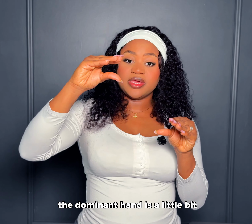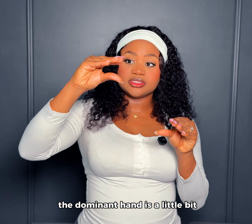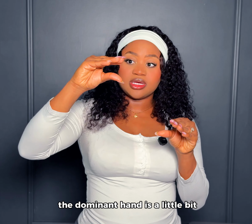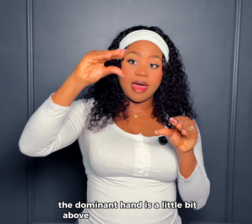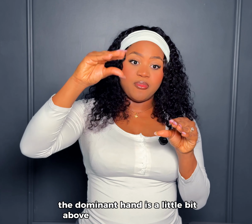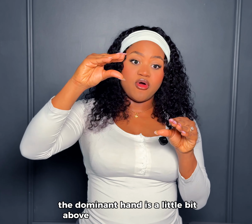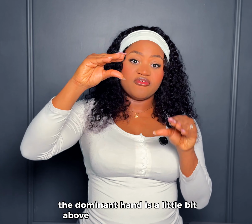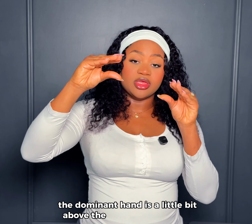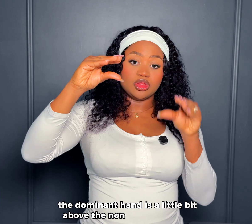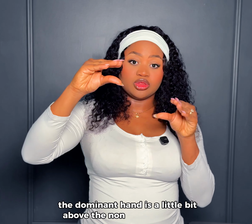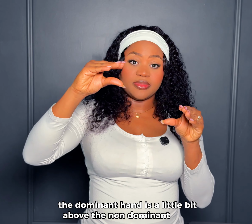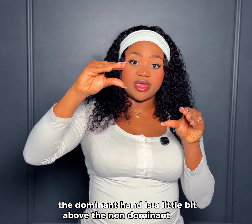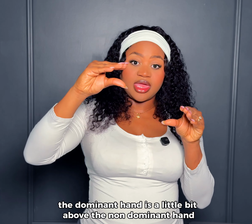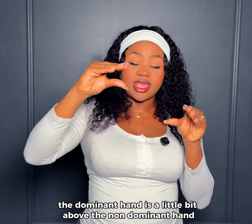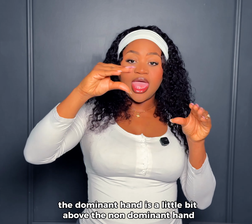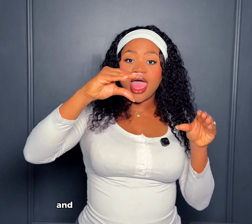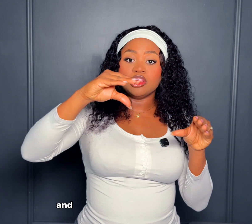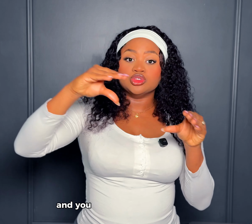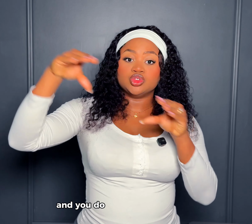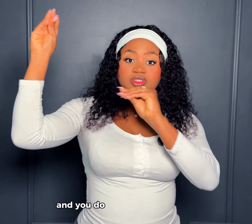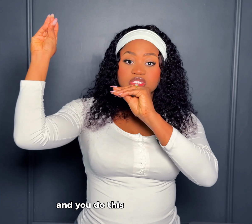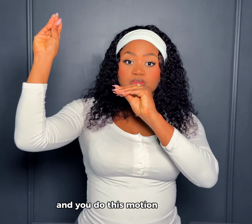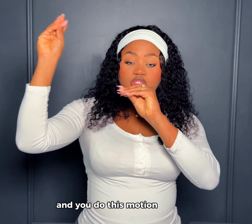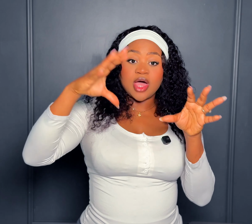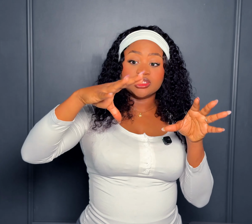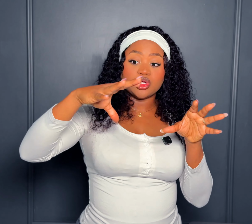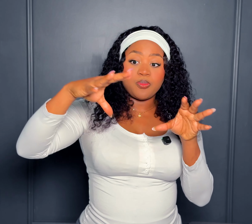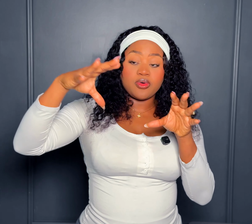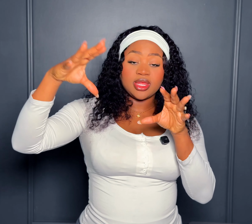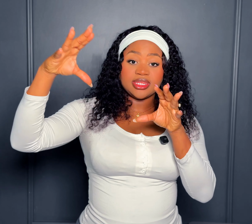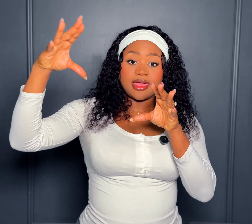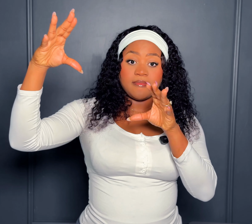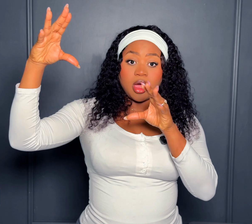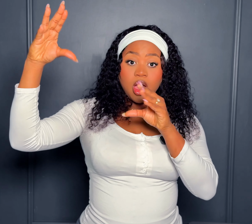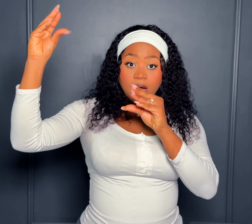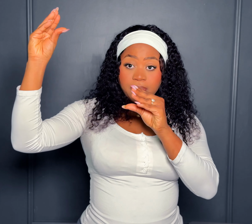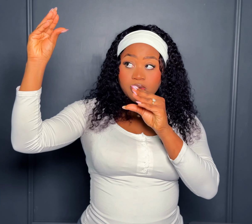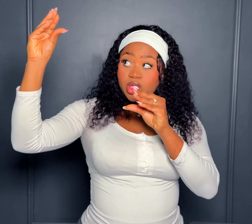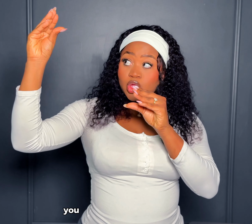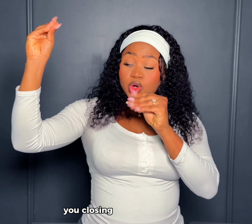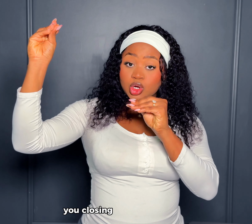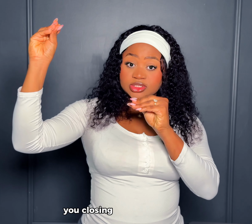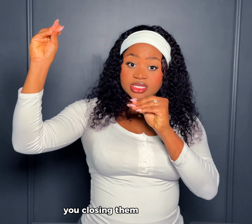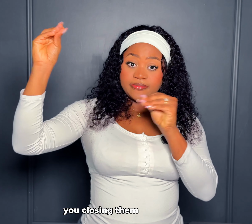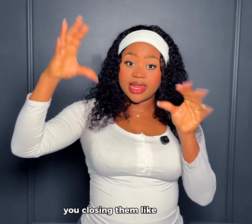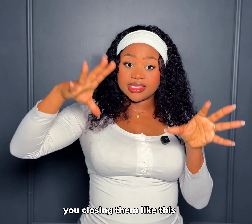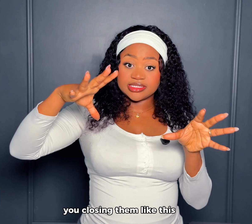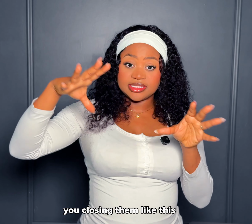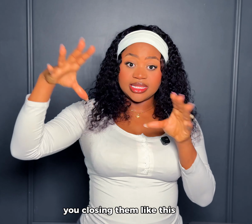bit above the non-dominant hand. And you do this motion. As you're pulling them up, you're closing them like this.